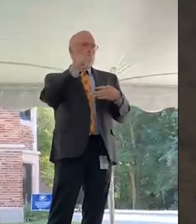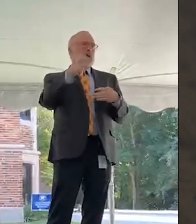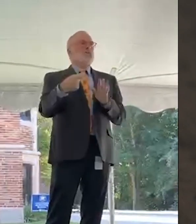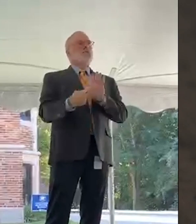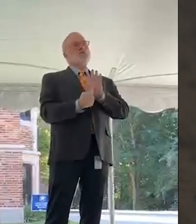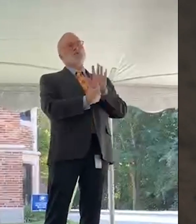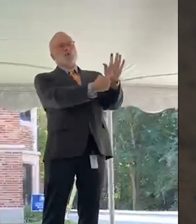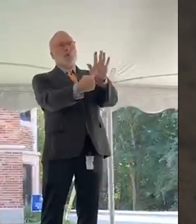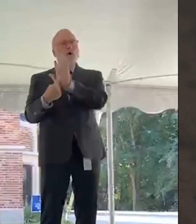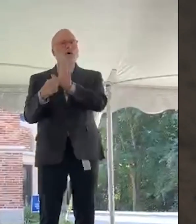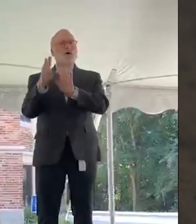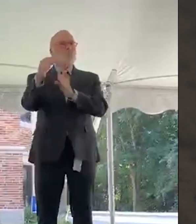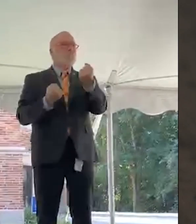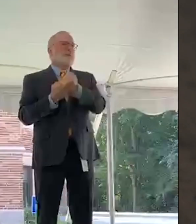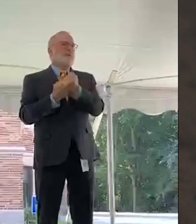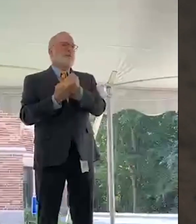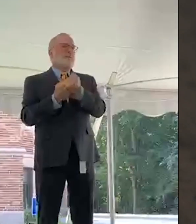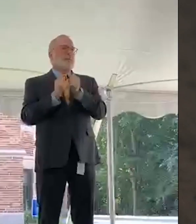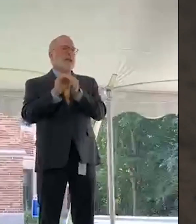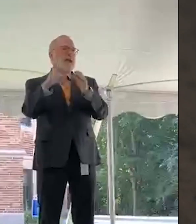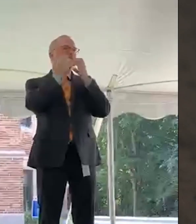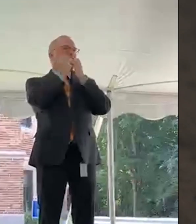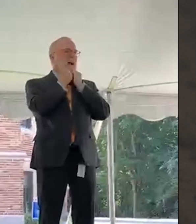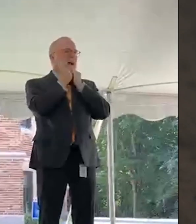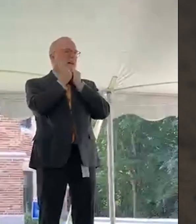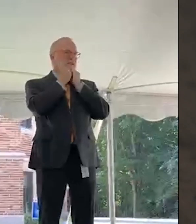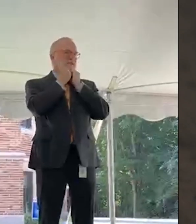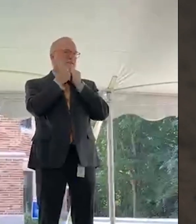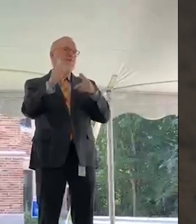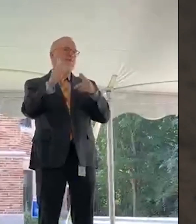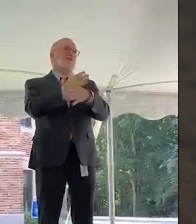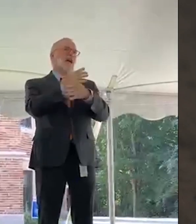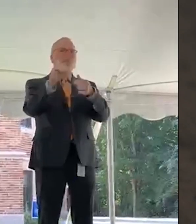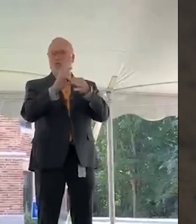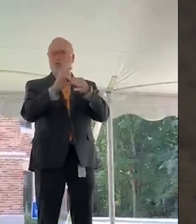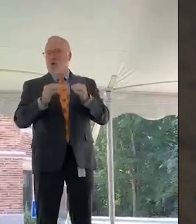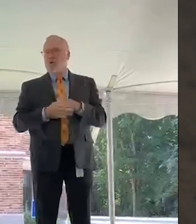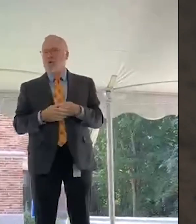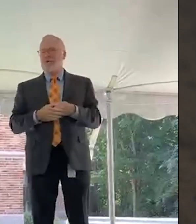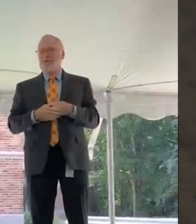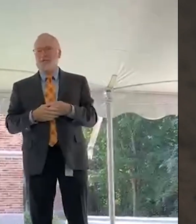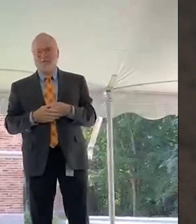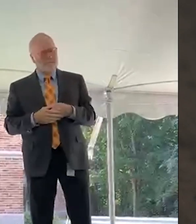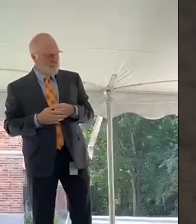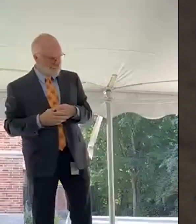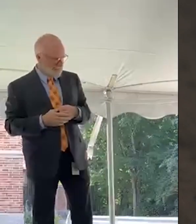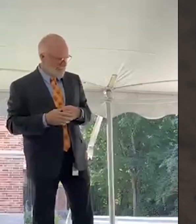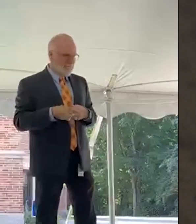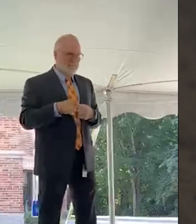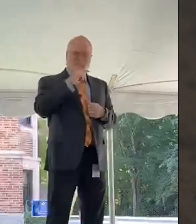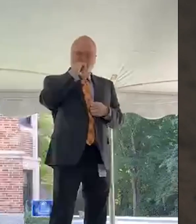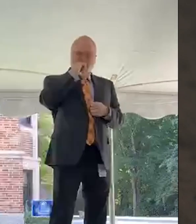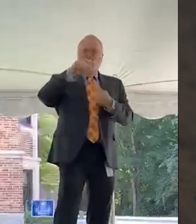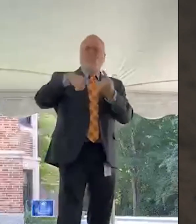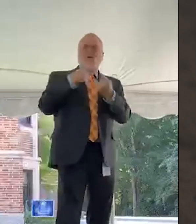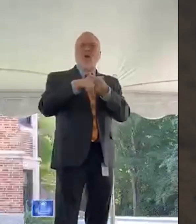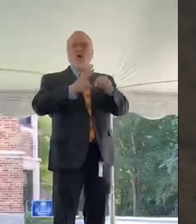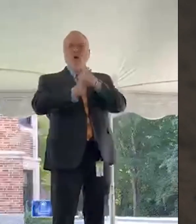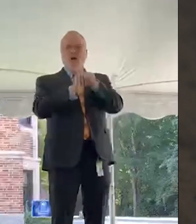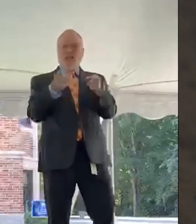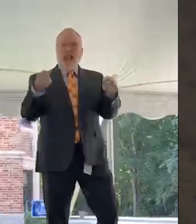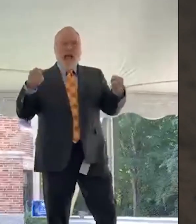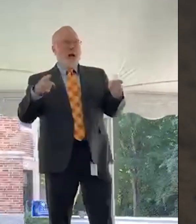I've seen through his years of leadership. The support that he provided to our disabled community has